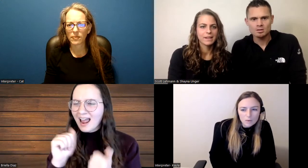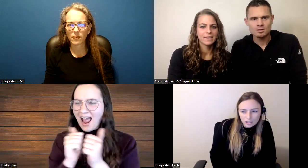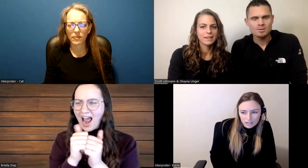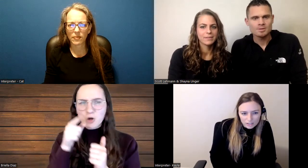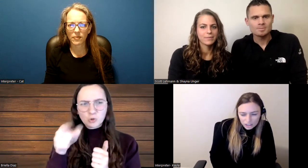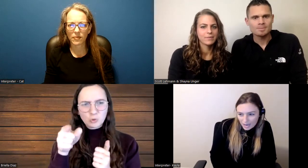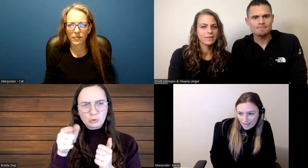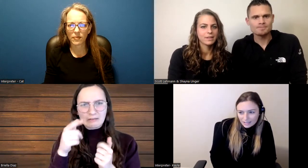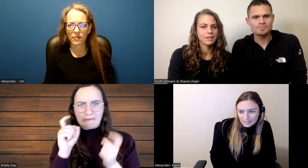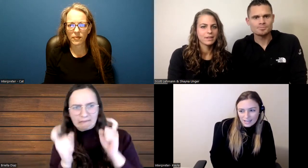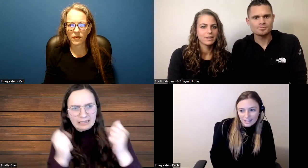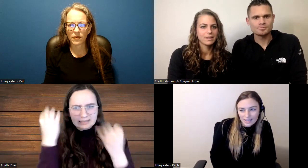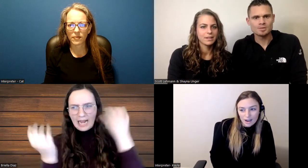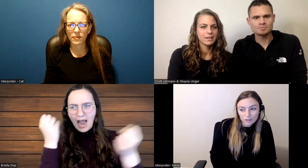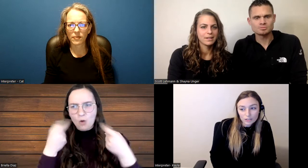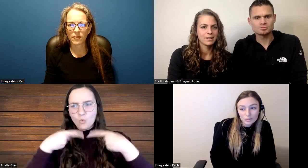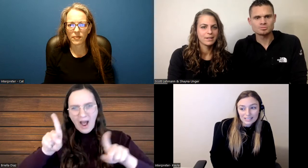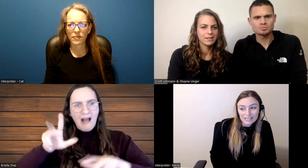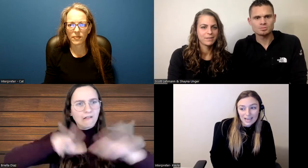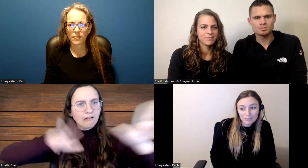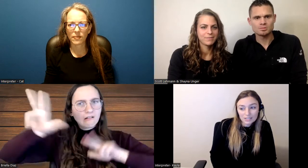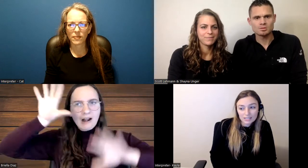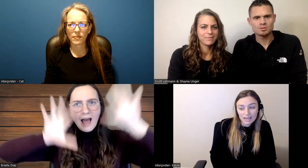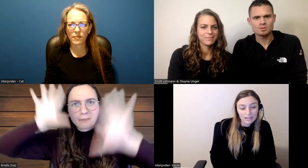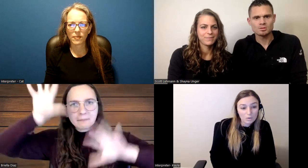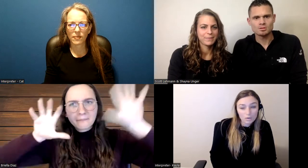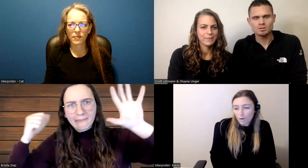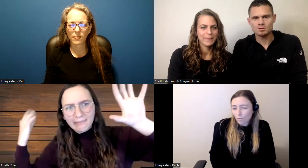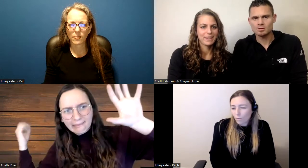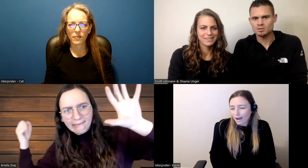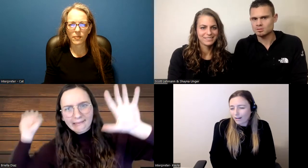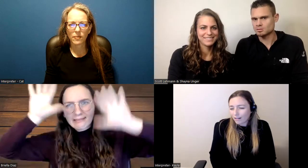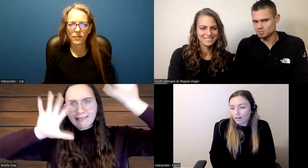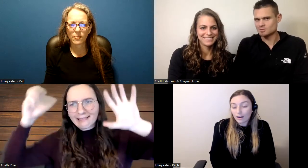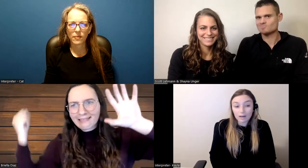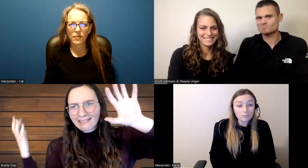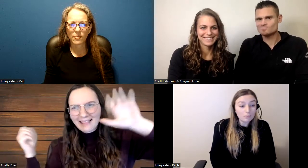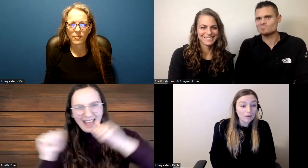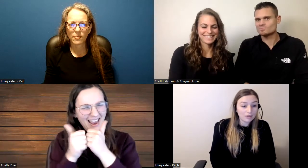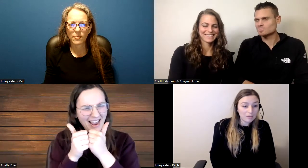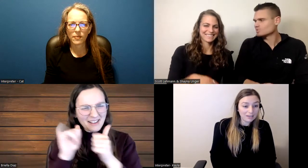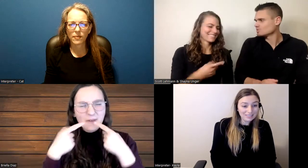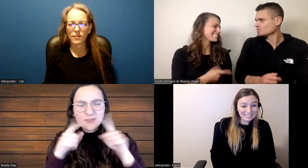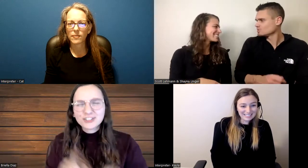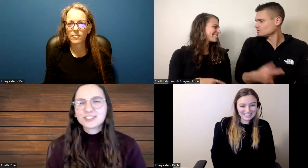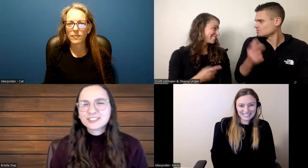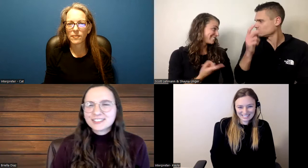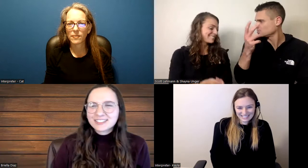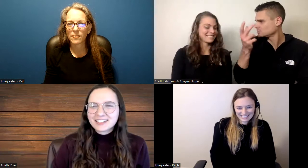is a question in the chat. It says, how do you adapt to signing while mountain climbing?